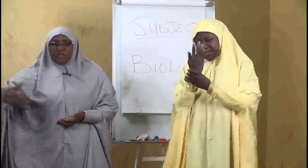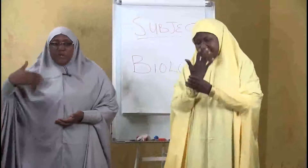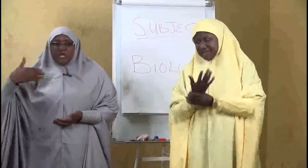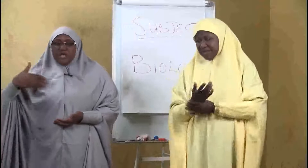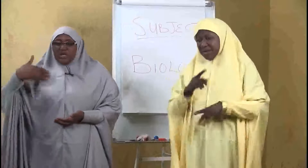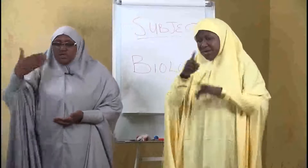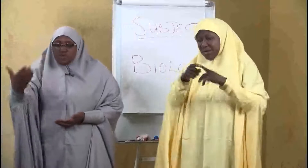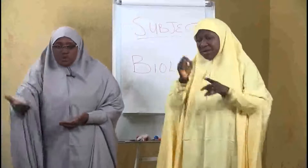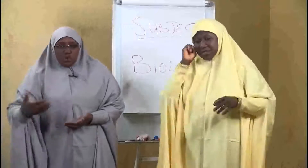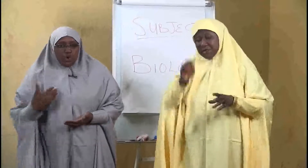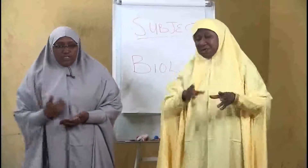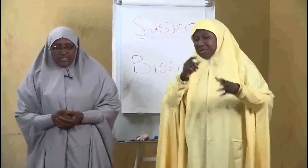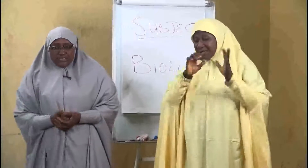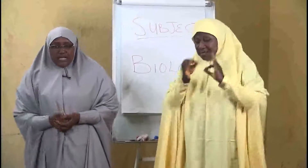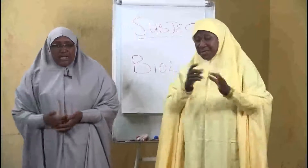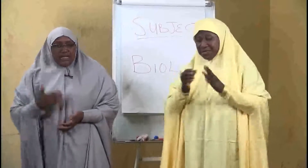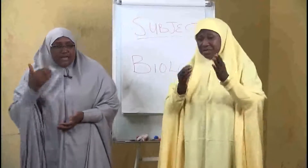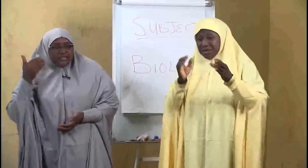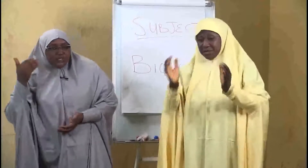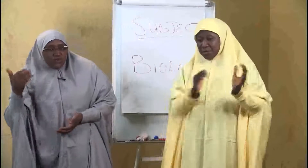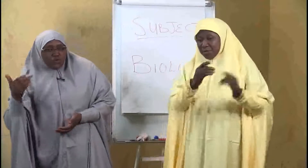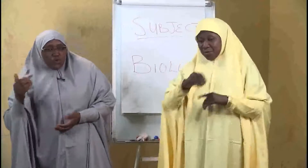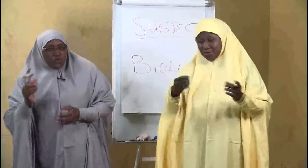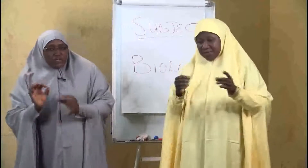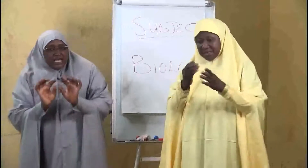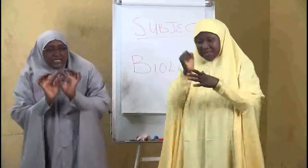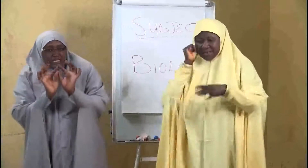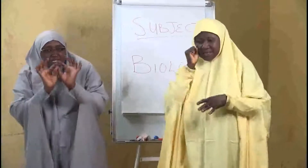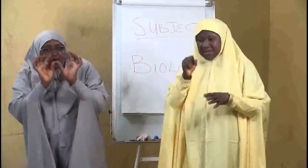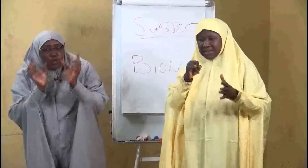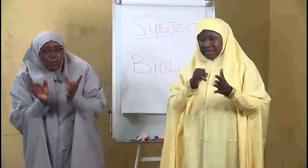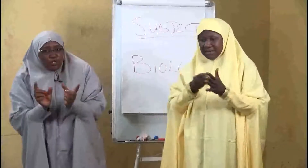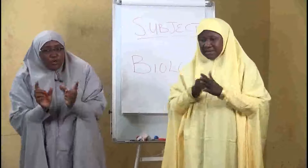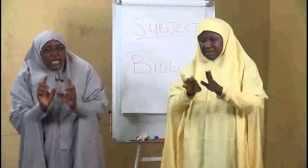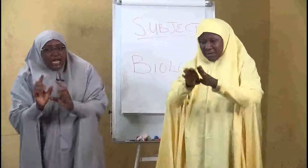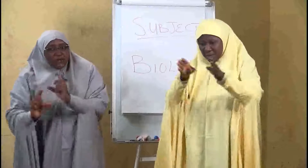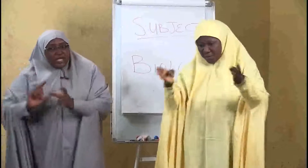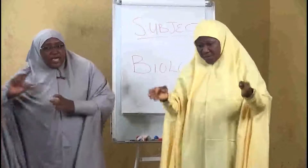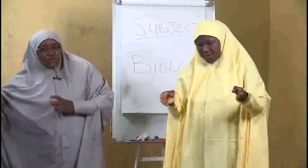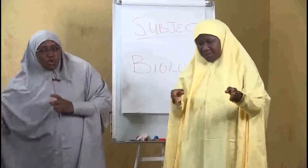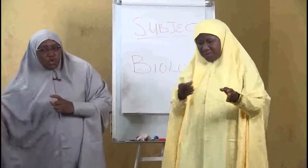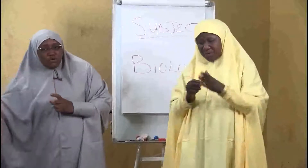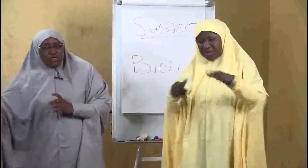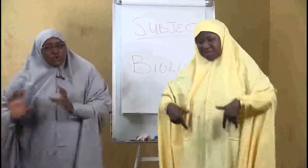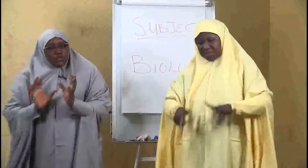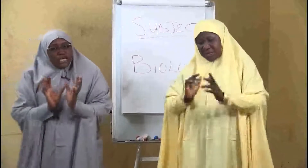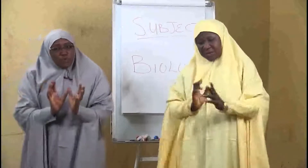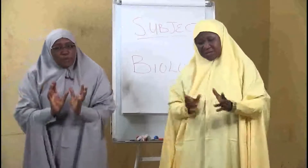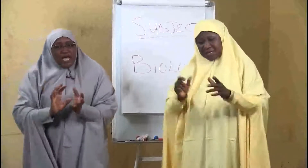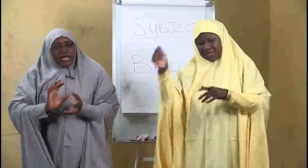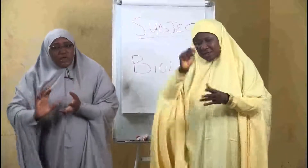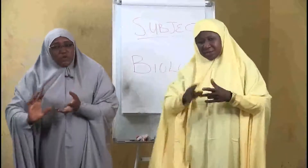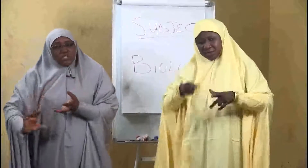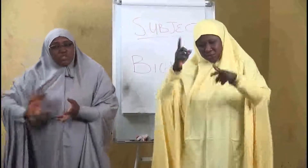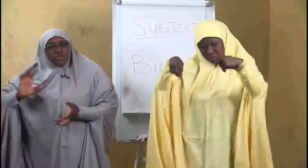I was explaining the structure of the seed, there is a structure which we say it is an opening which allows air to go in. So that